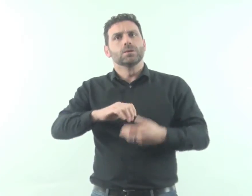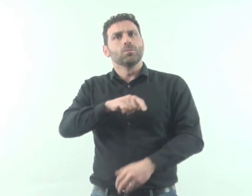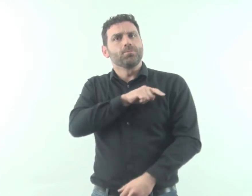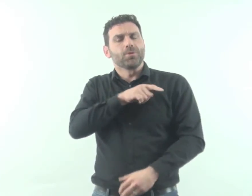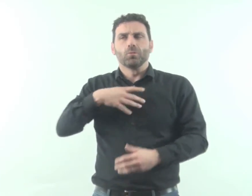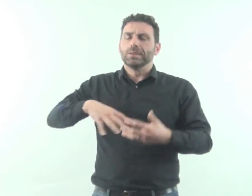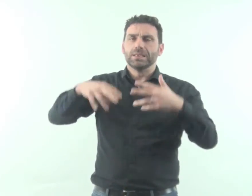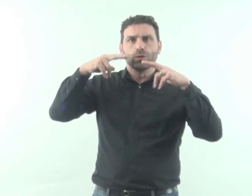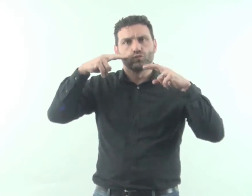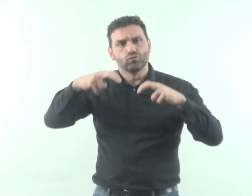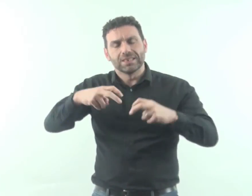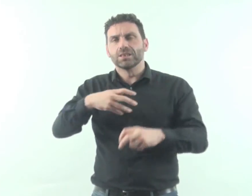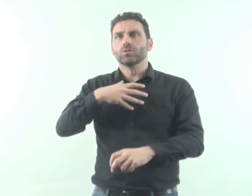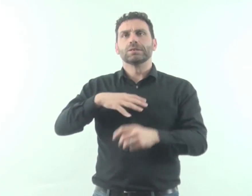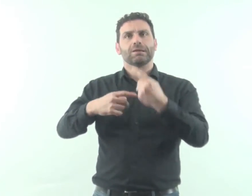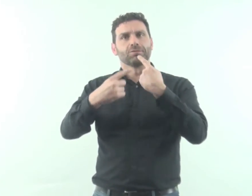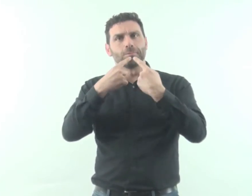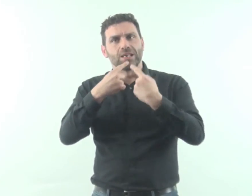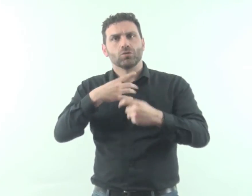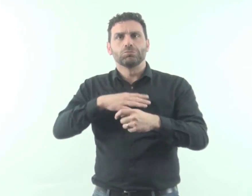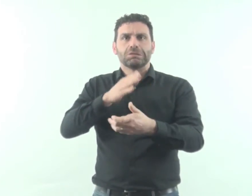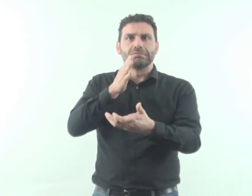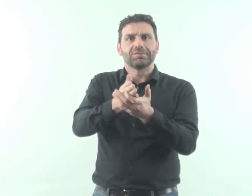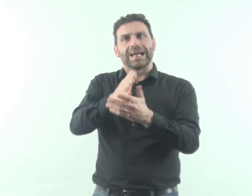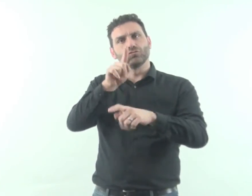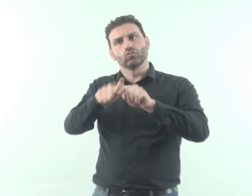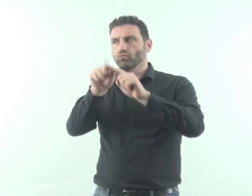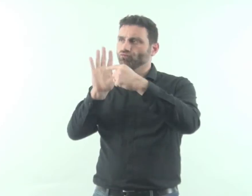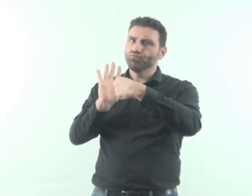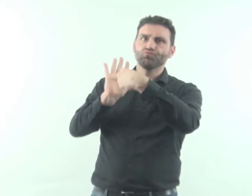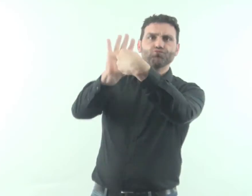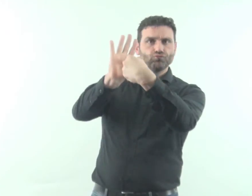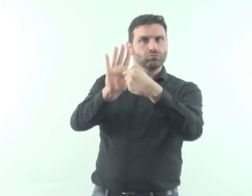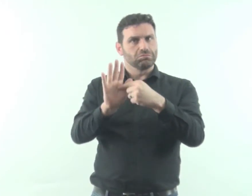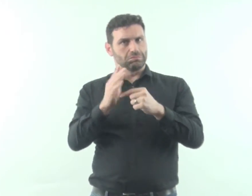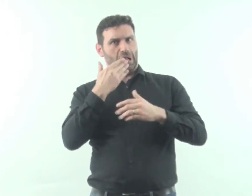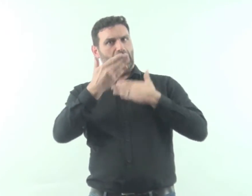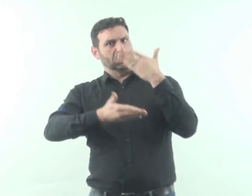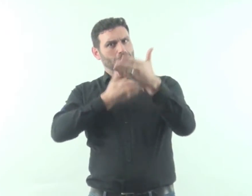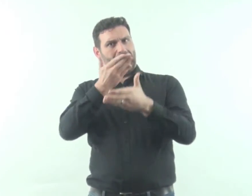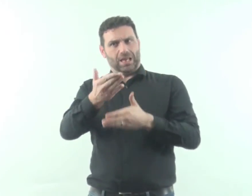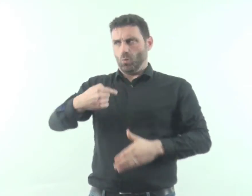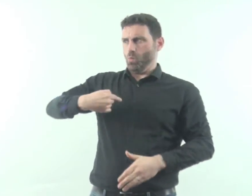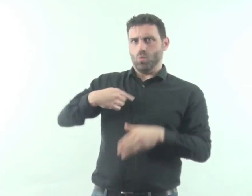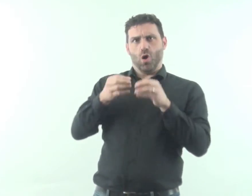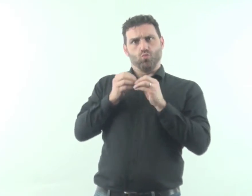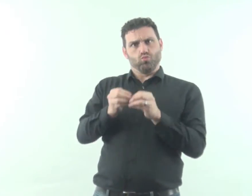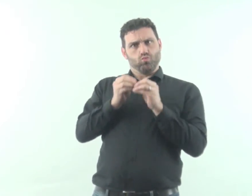moment, we feel, should be united because they need to undertake research to show factual information to the government which explains